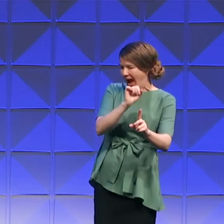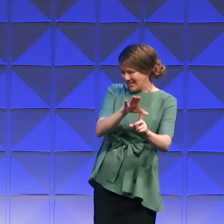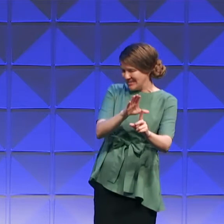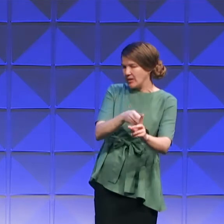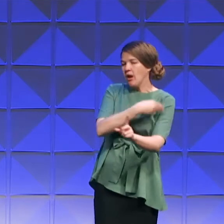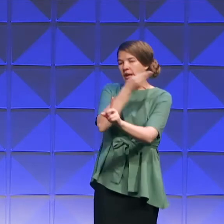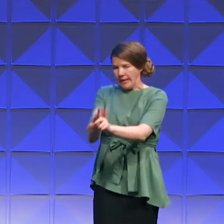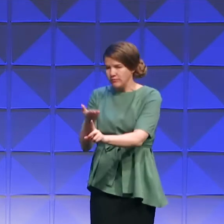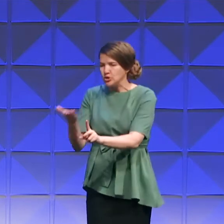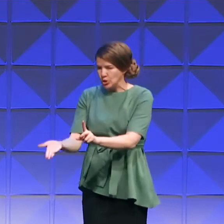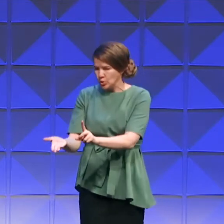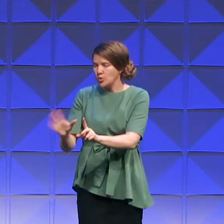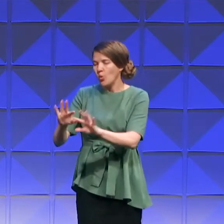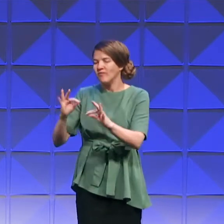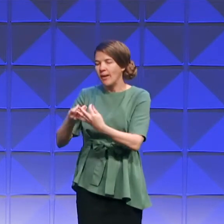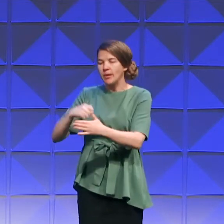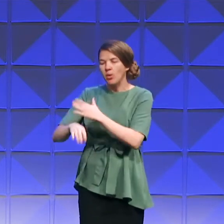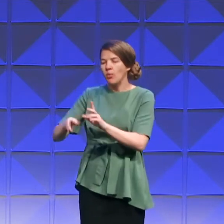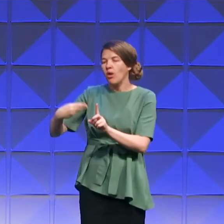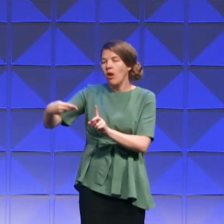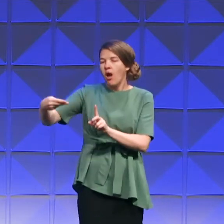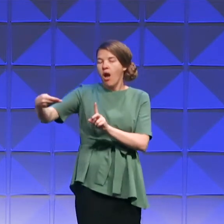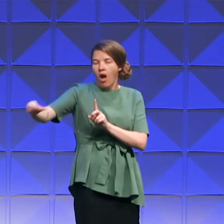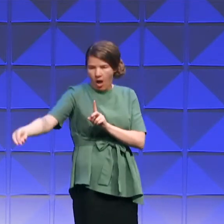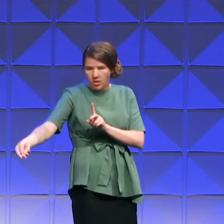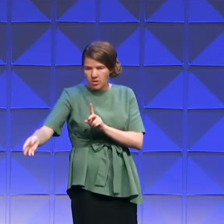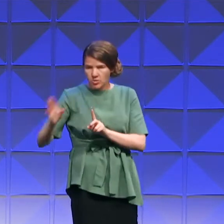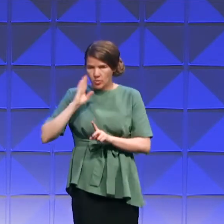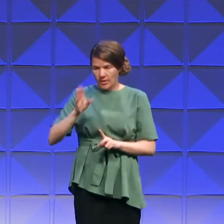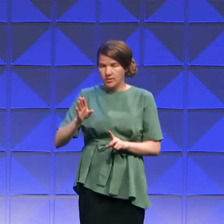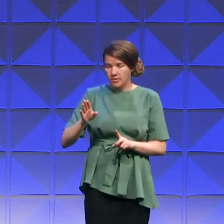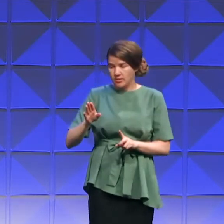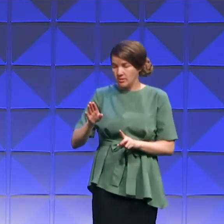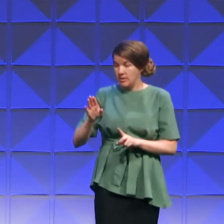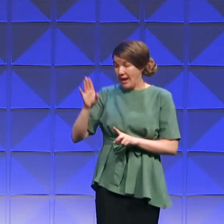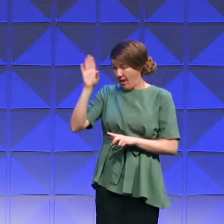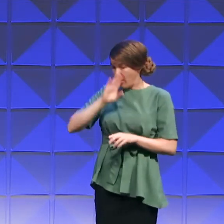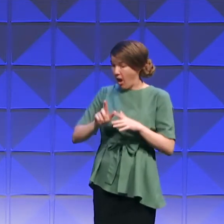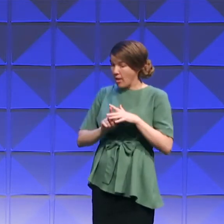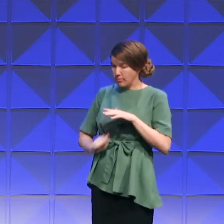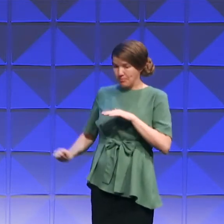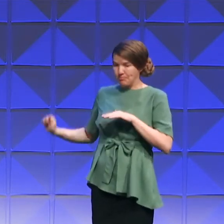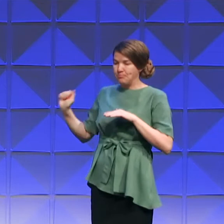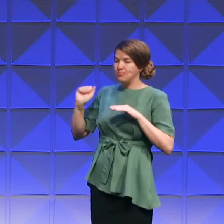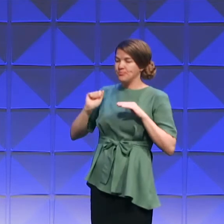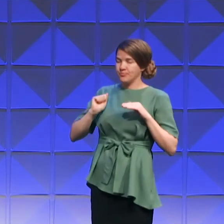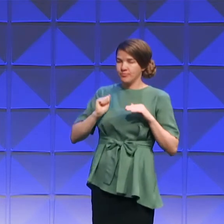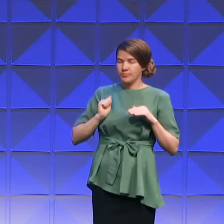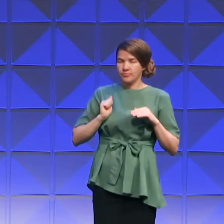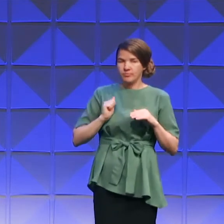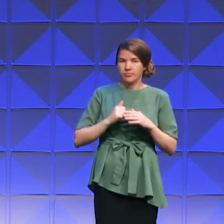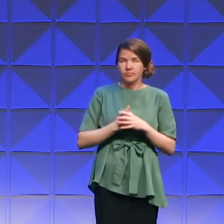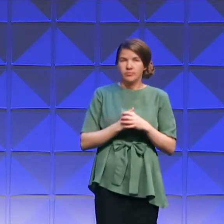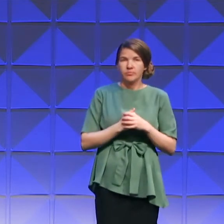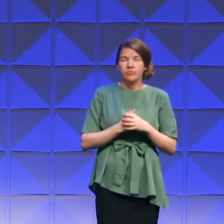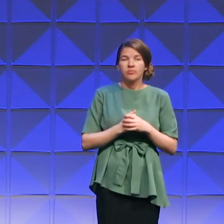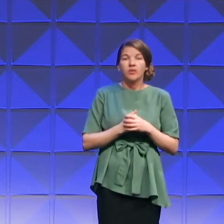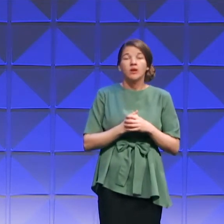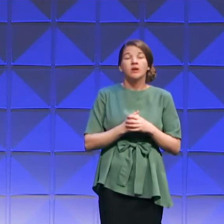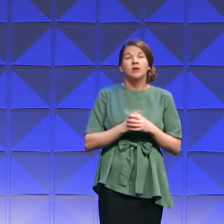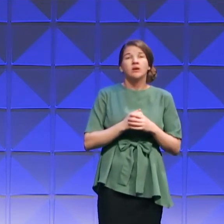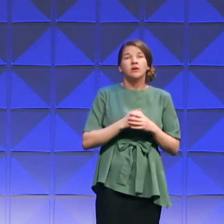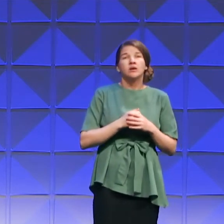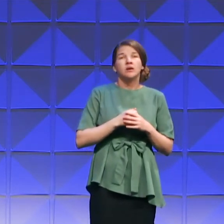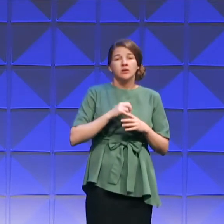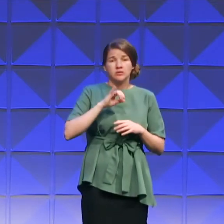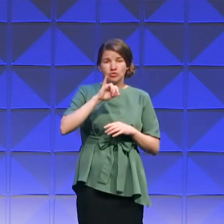thee will I give the land. And God went up from him in the place where he talked with him. And Jacob set